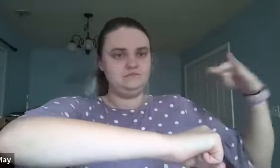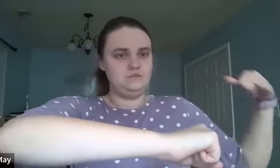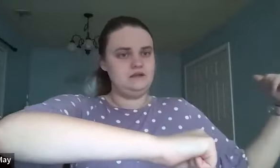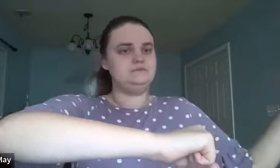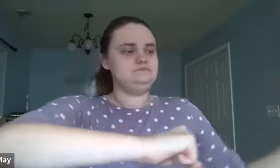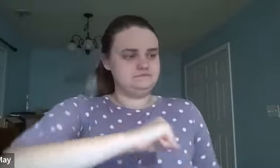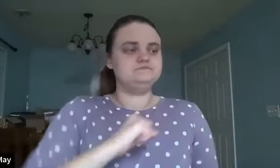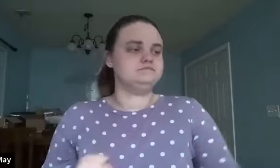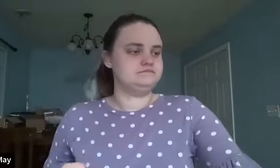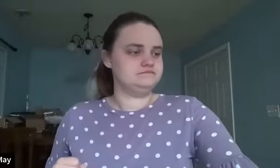Whale.